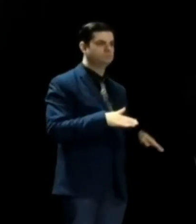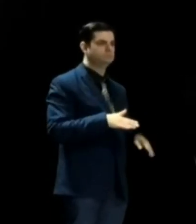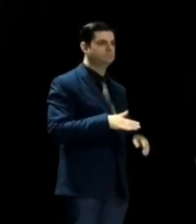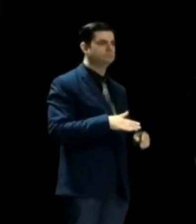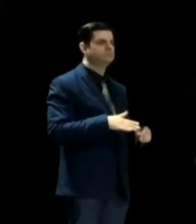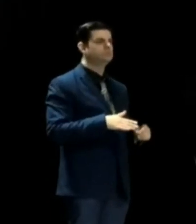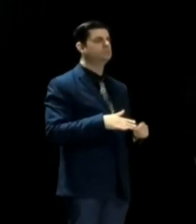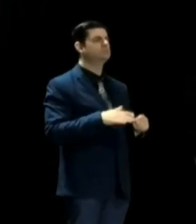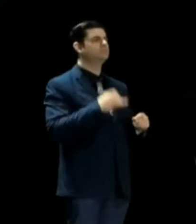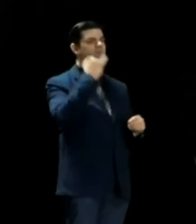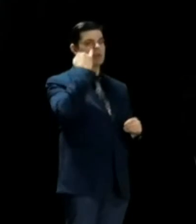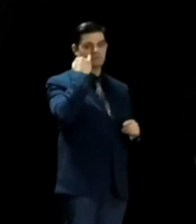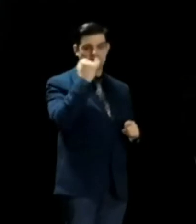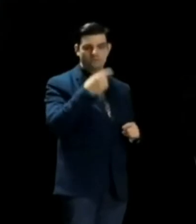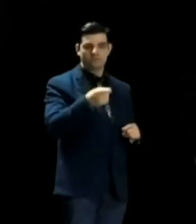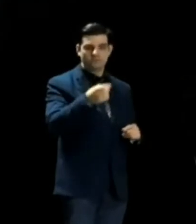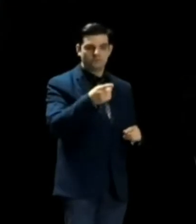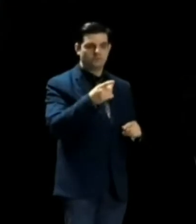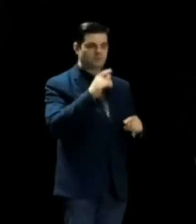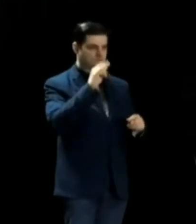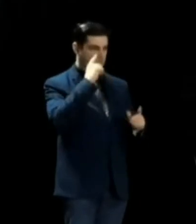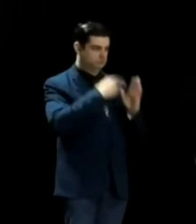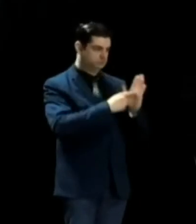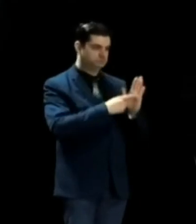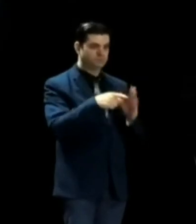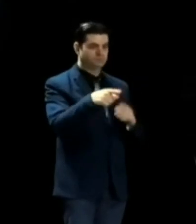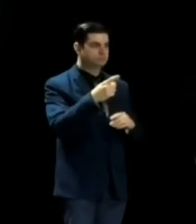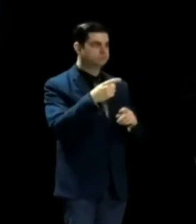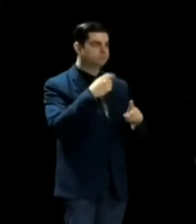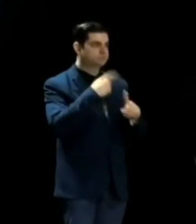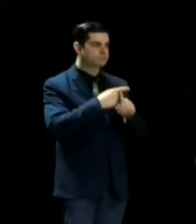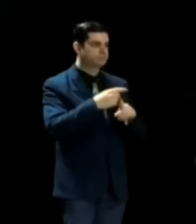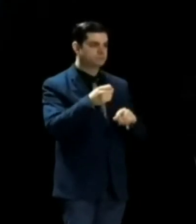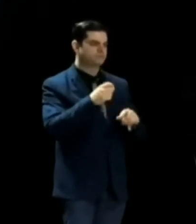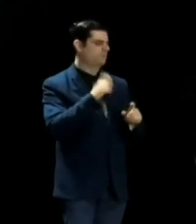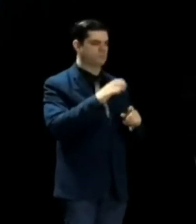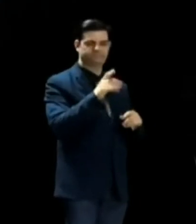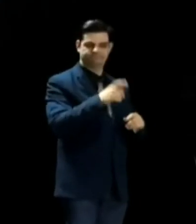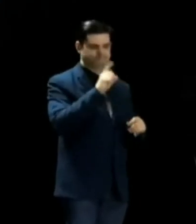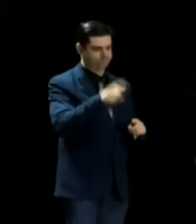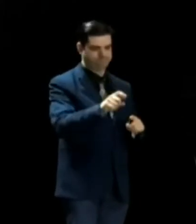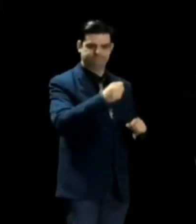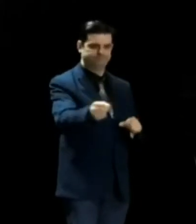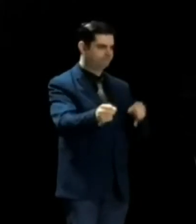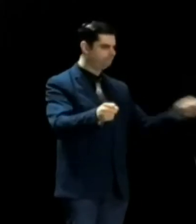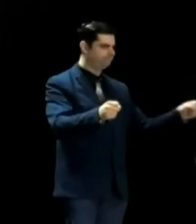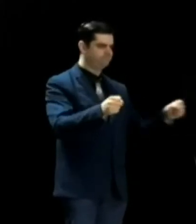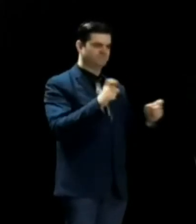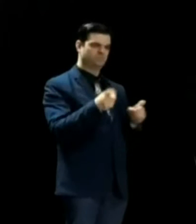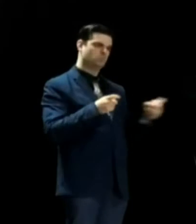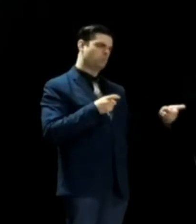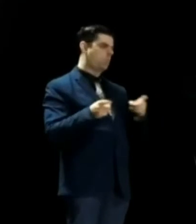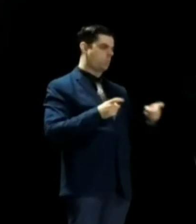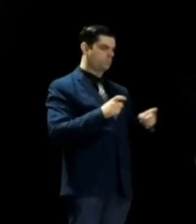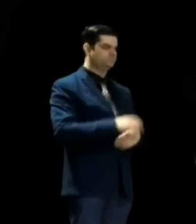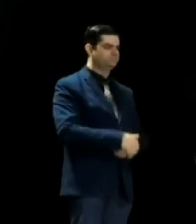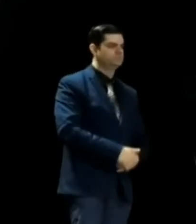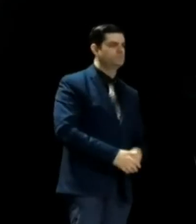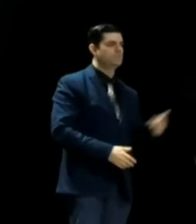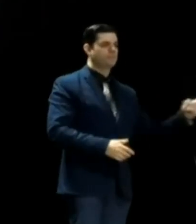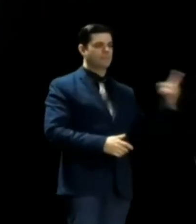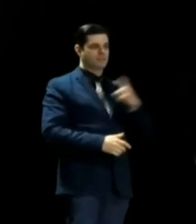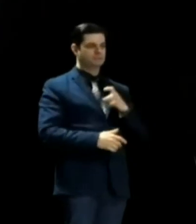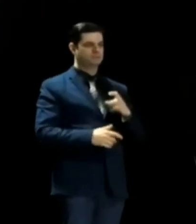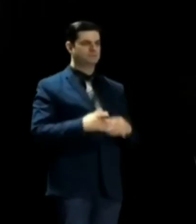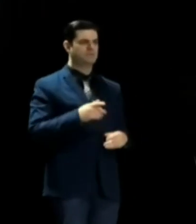going to be life. Have you designated a chair or a leader for this? Right now,